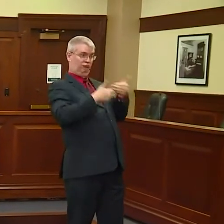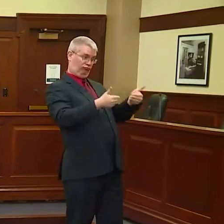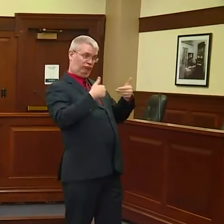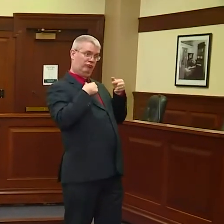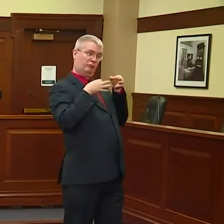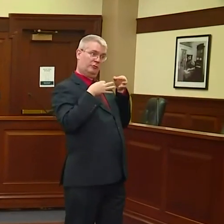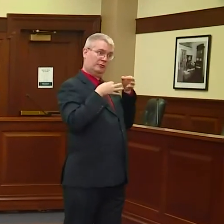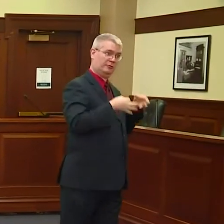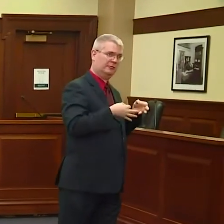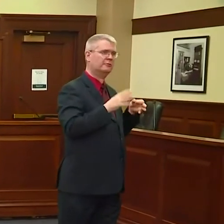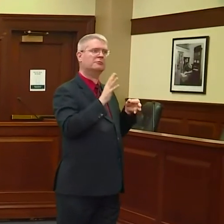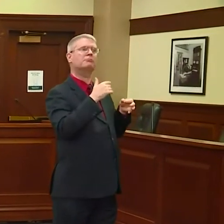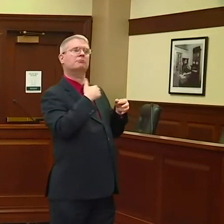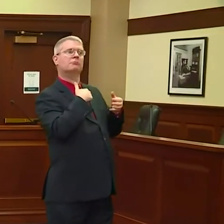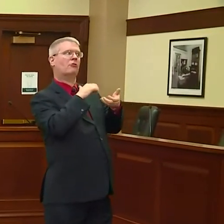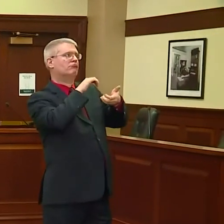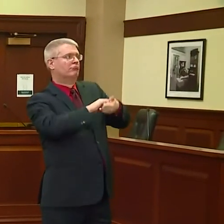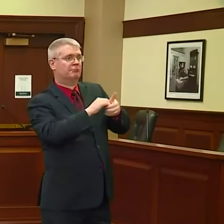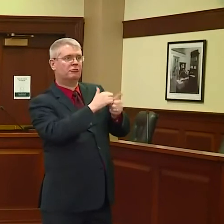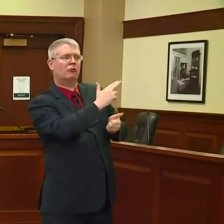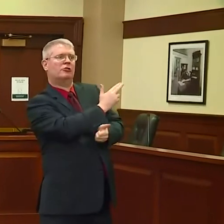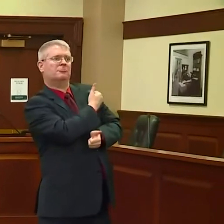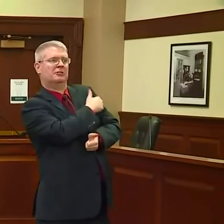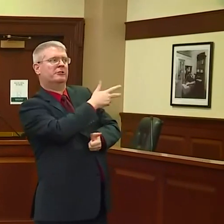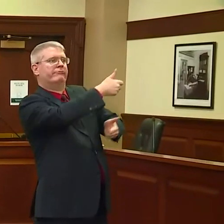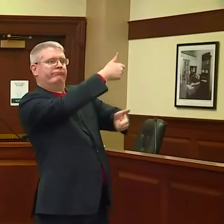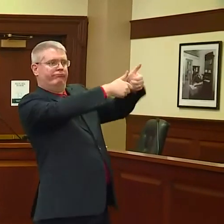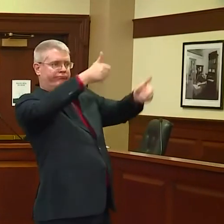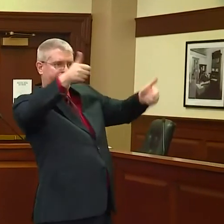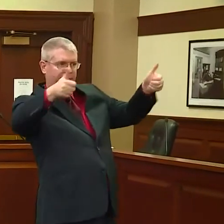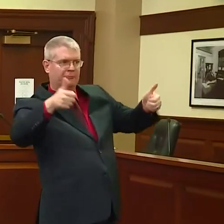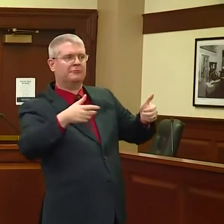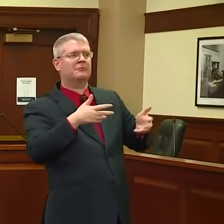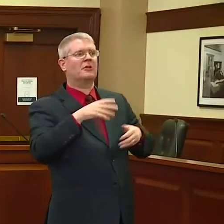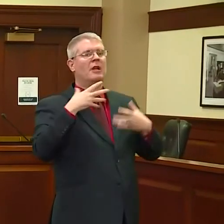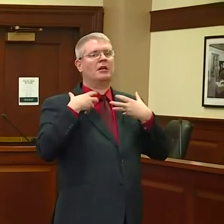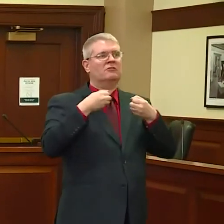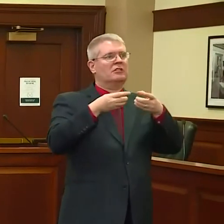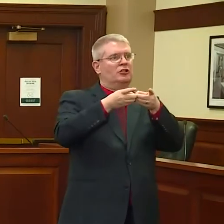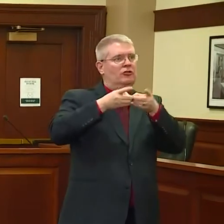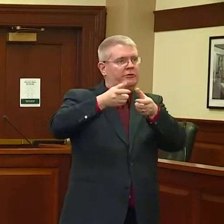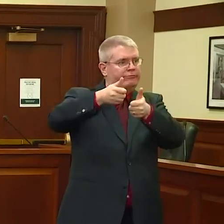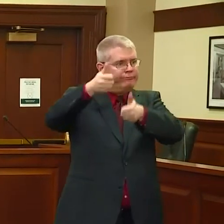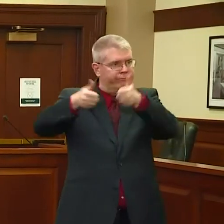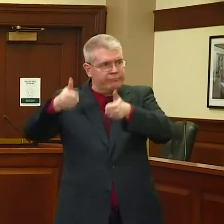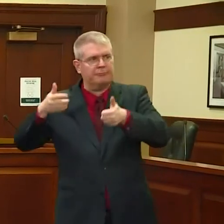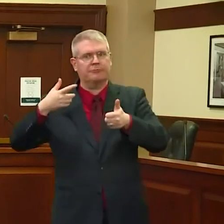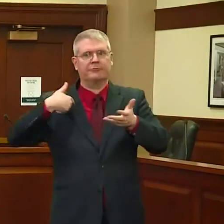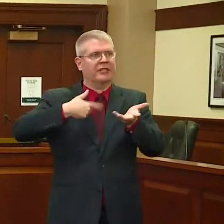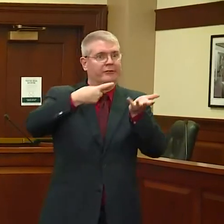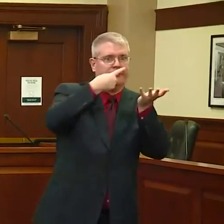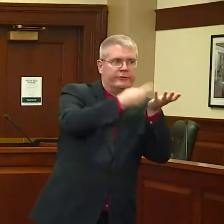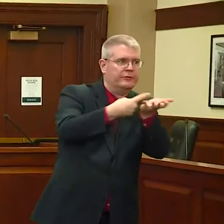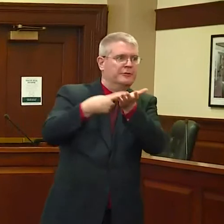we have robust conversations with them all the time. So that it would be in consultation with all of them.